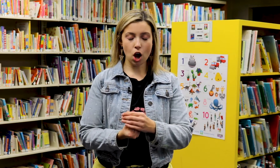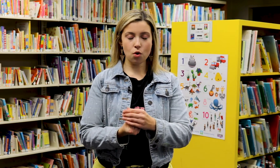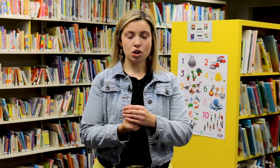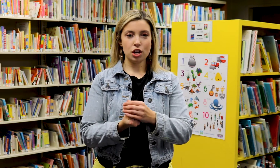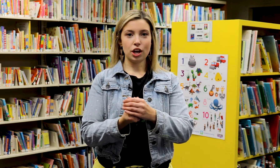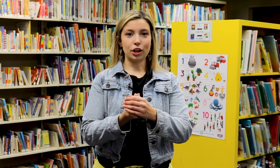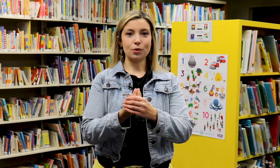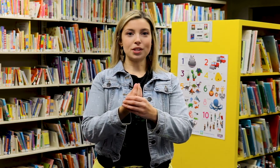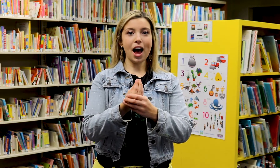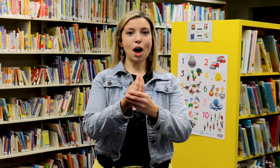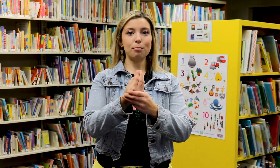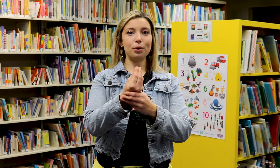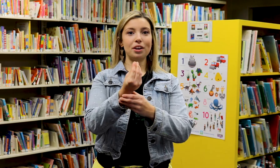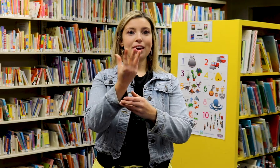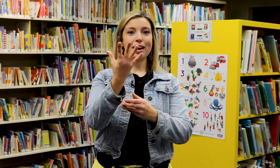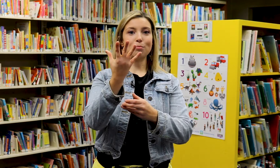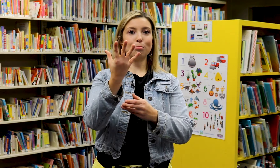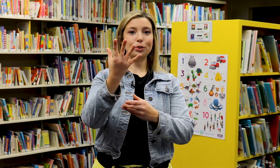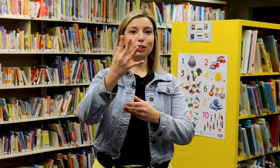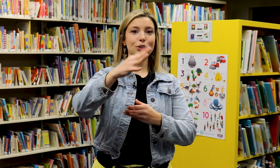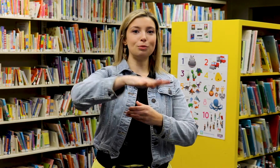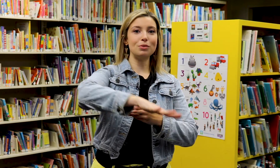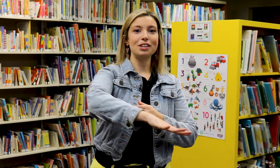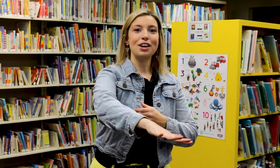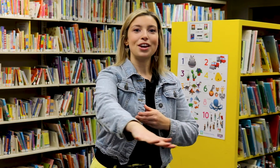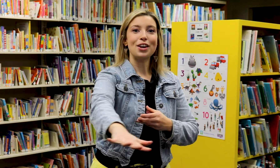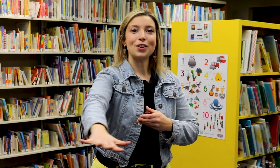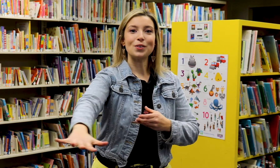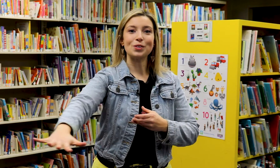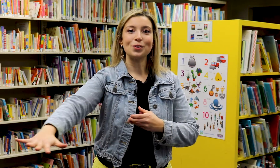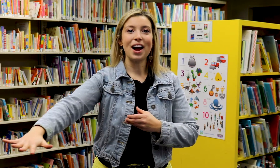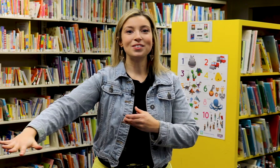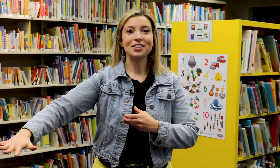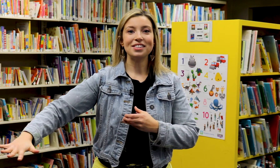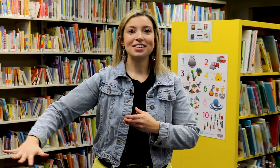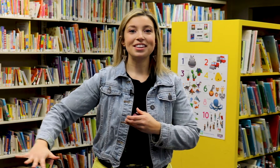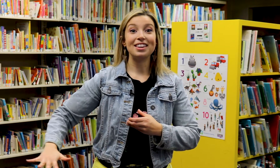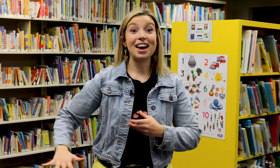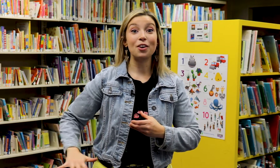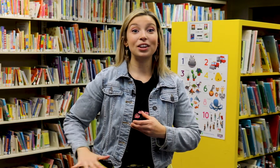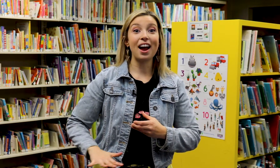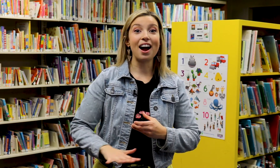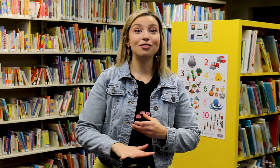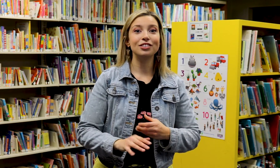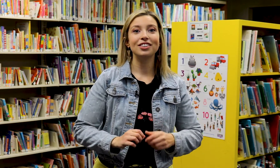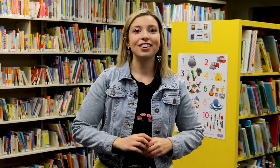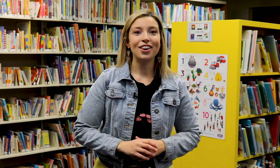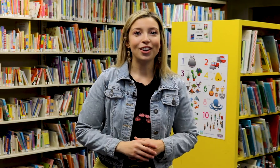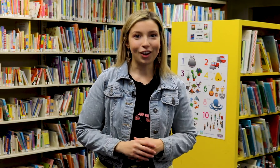go. It goes up, it blooms, and goes around. Now we have